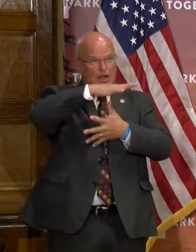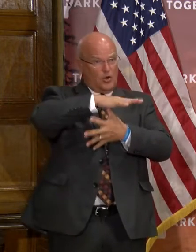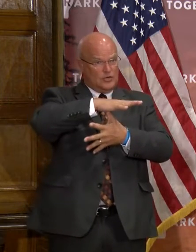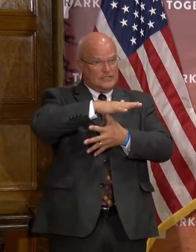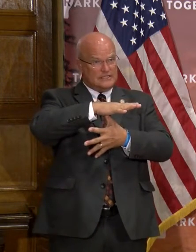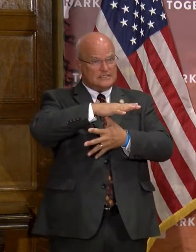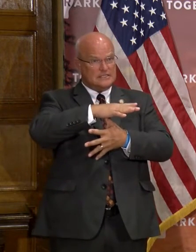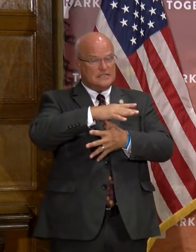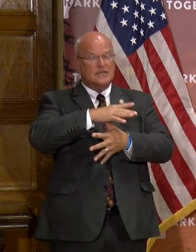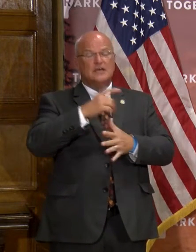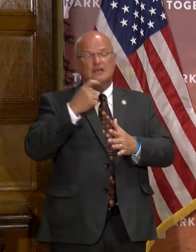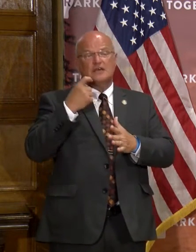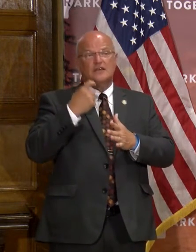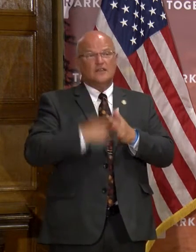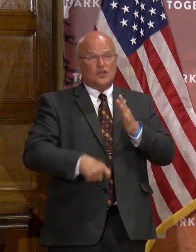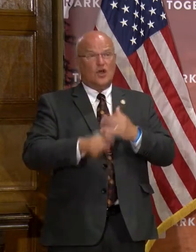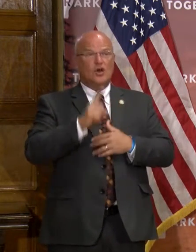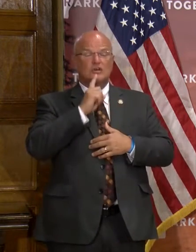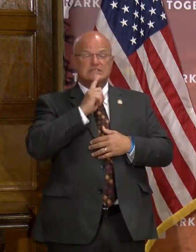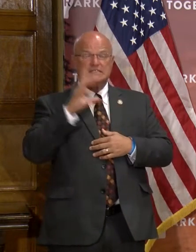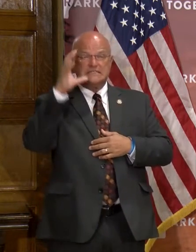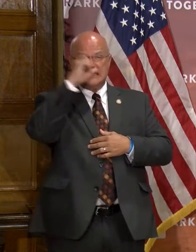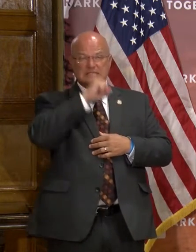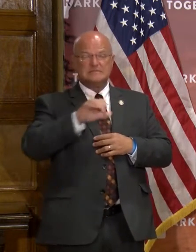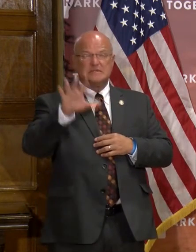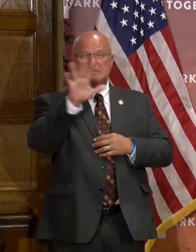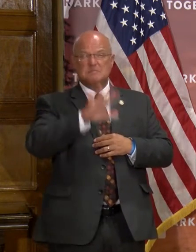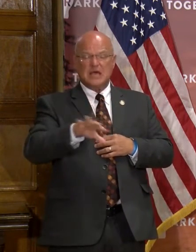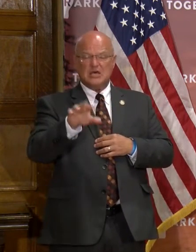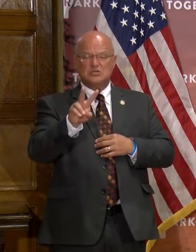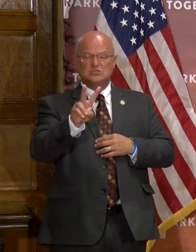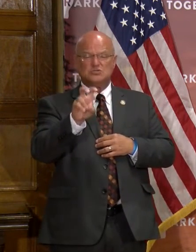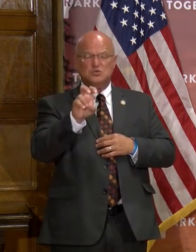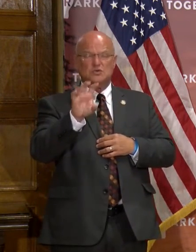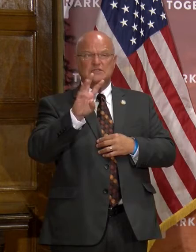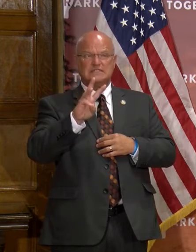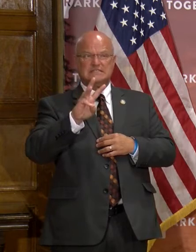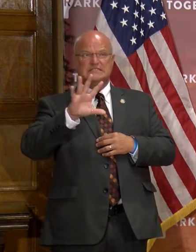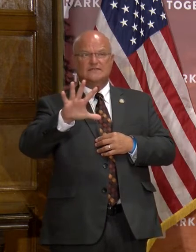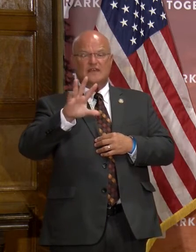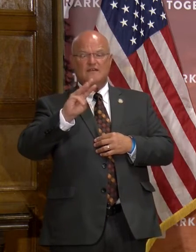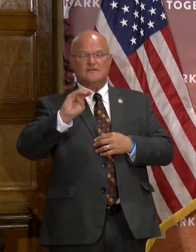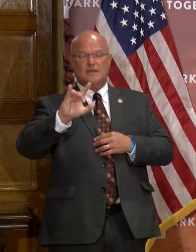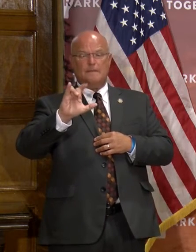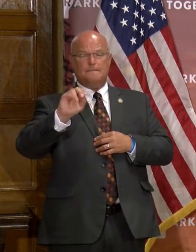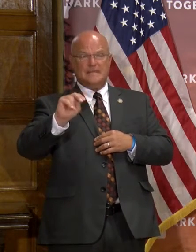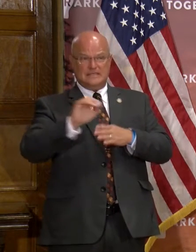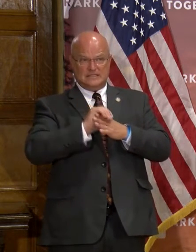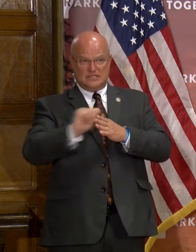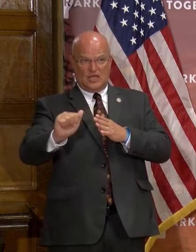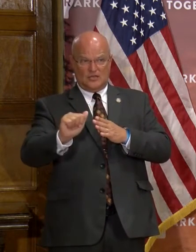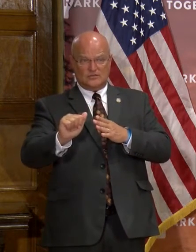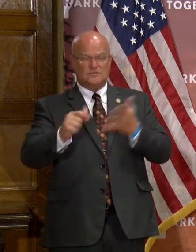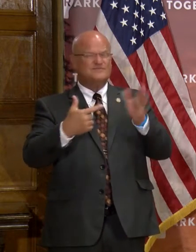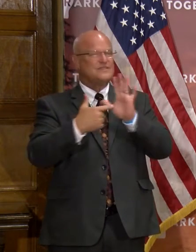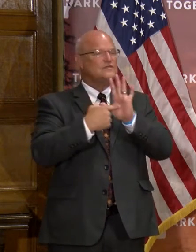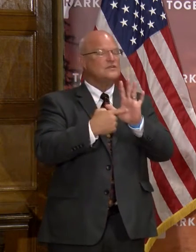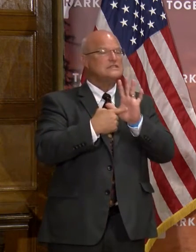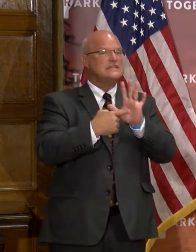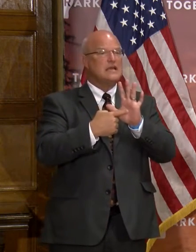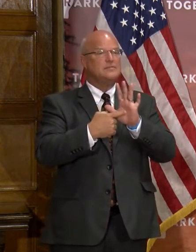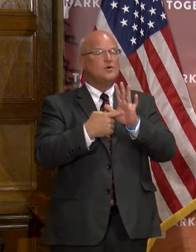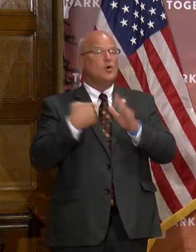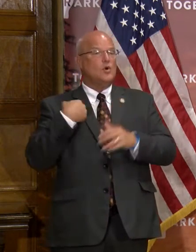priorities. The cost is estimated to be $265 million. And for example, we have